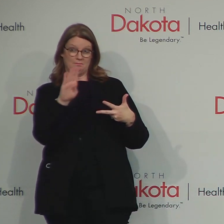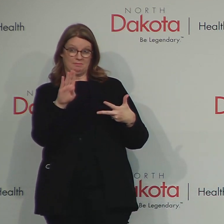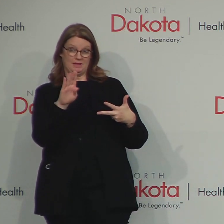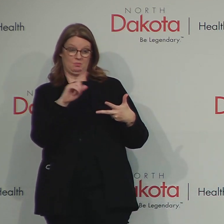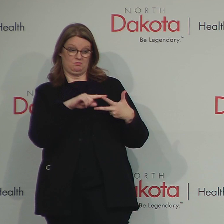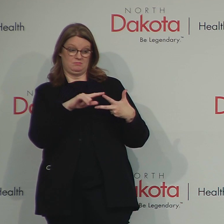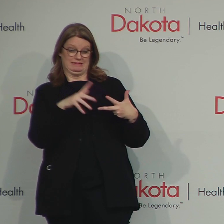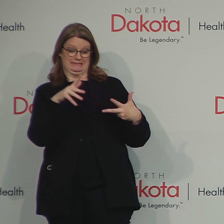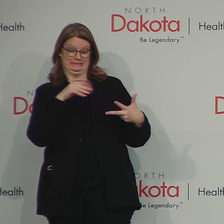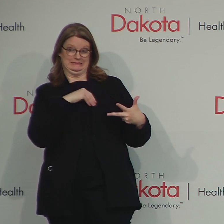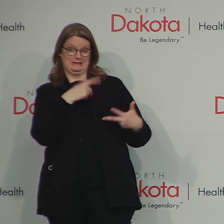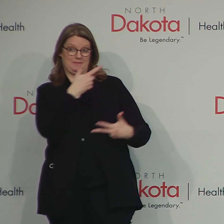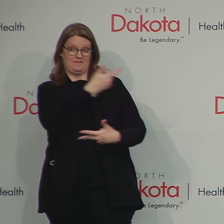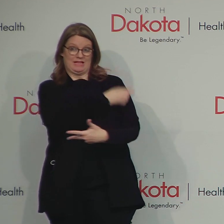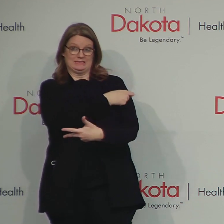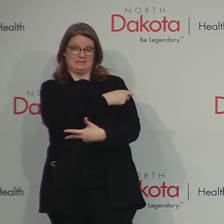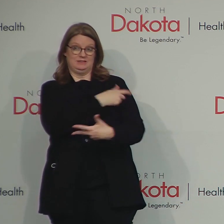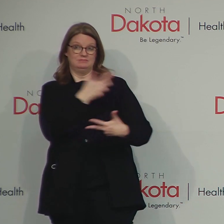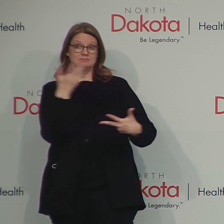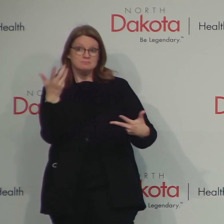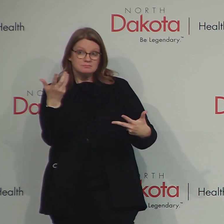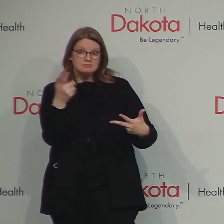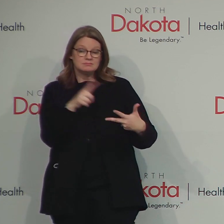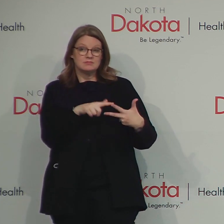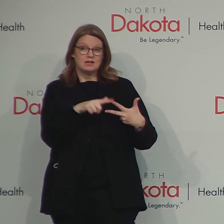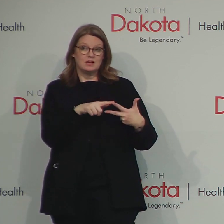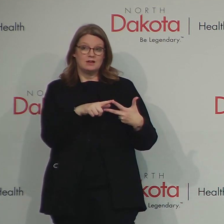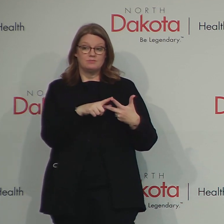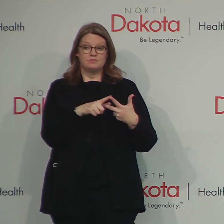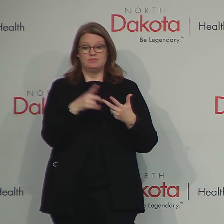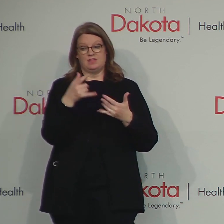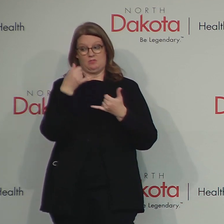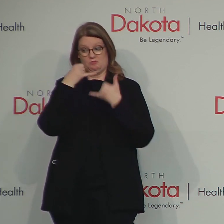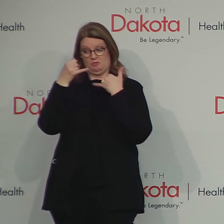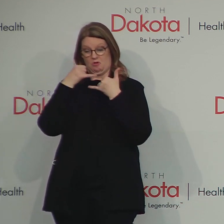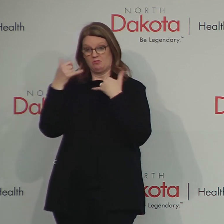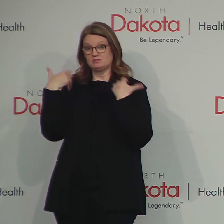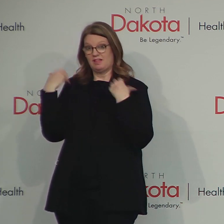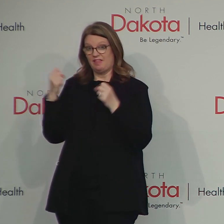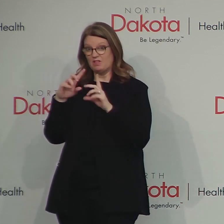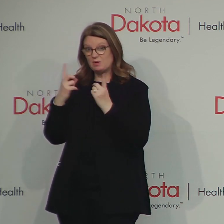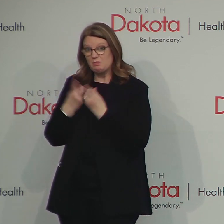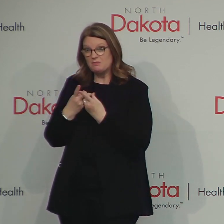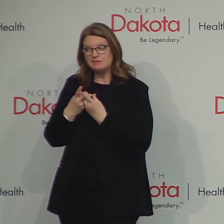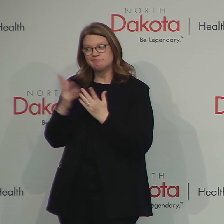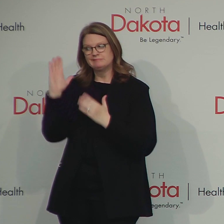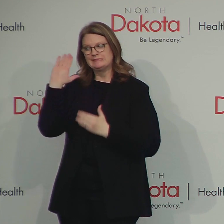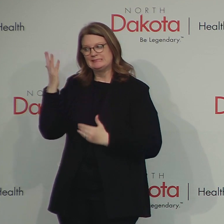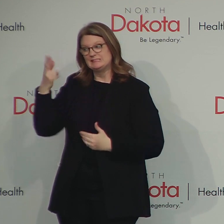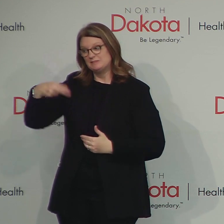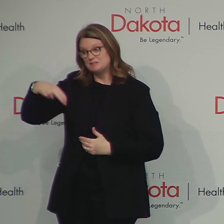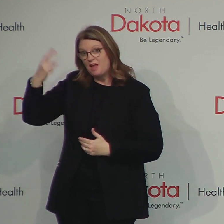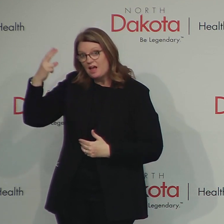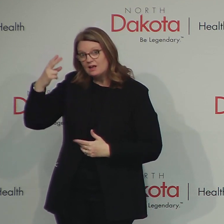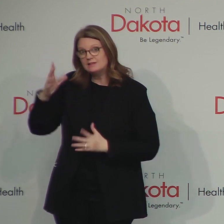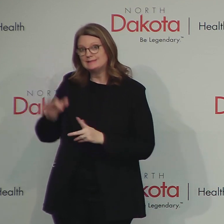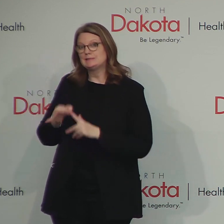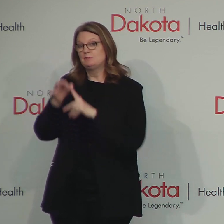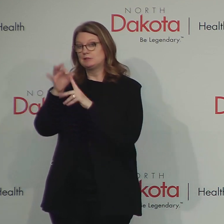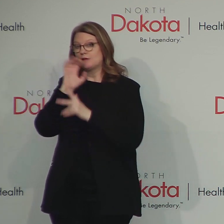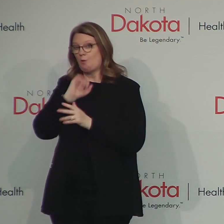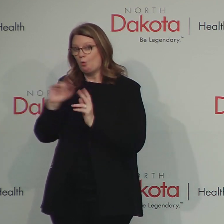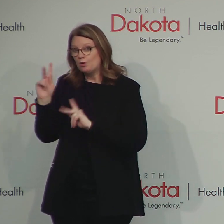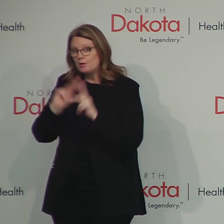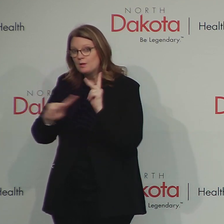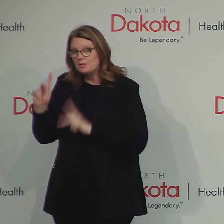the vaccine. Based on the number of calls we're getting to the health department, I'm thinking it's fairly high, especially in our elderly population, but